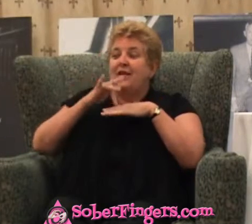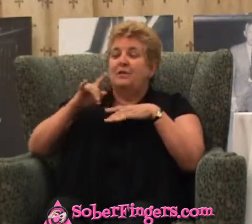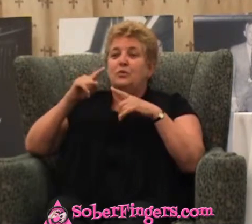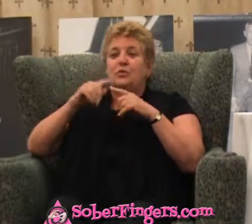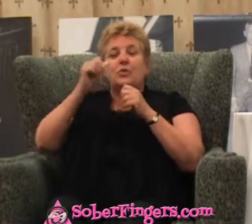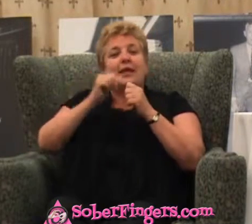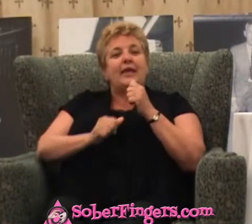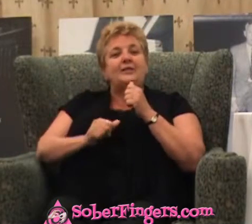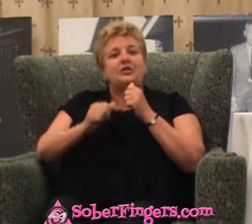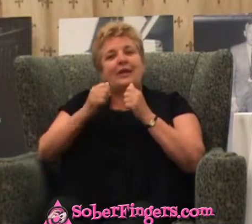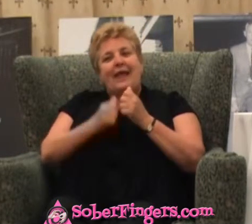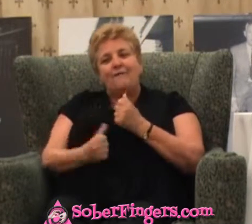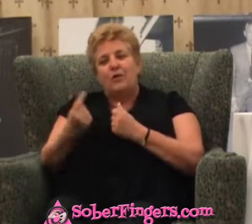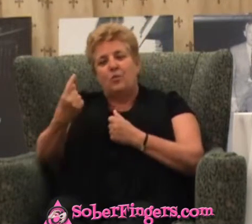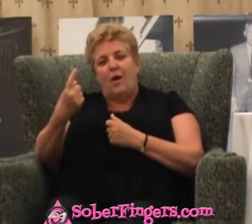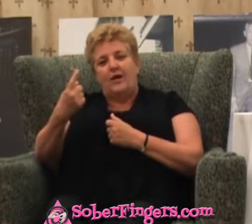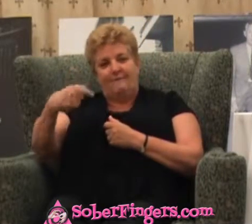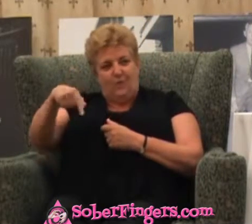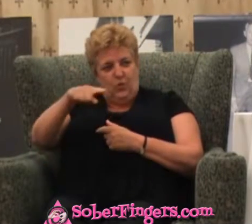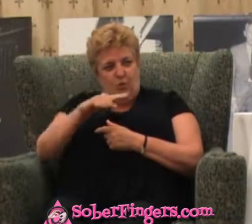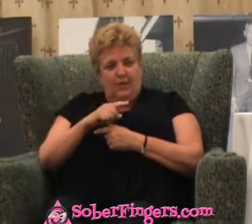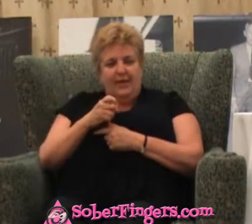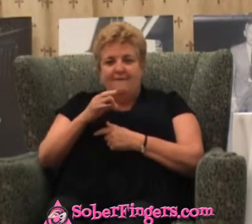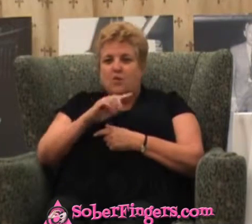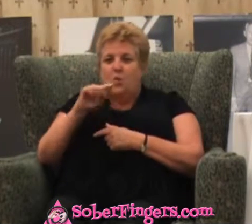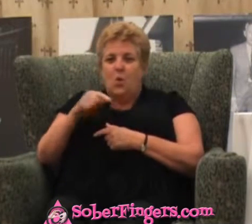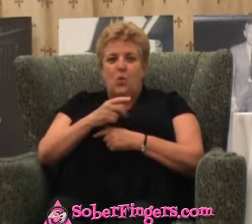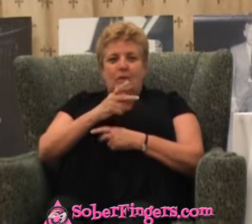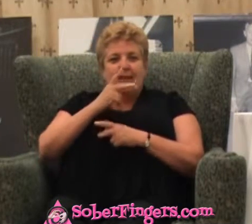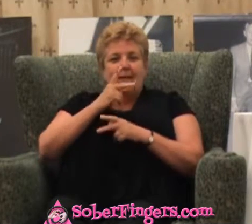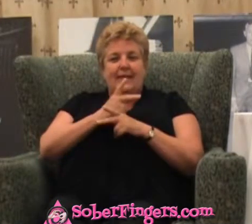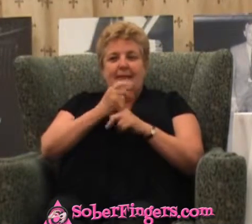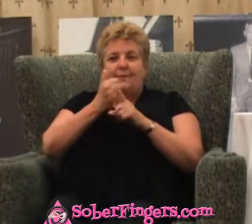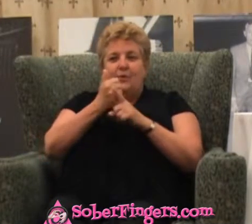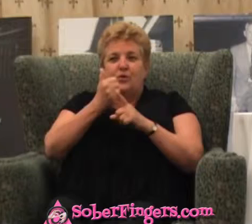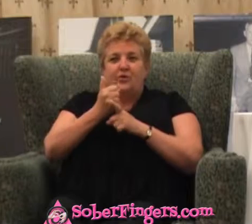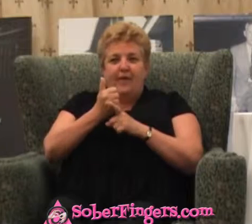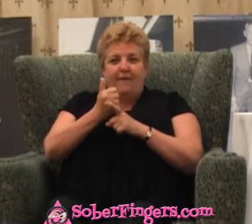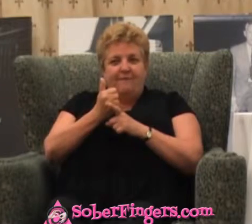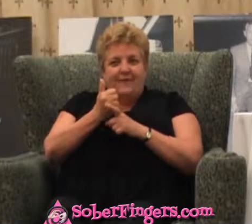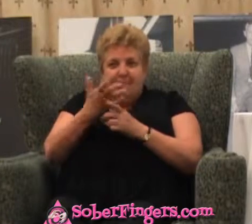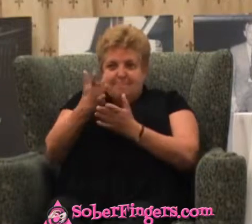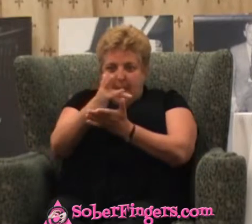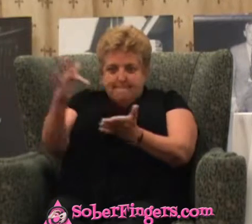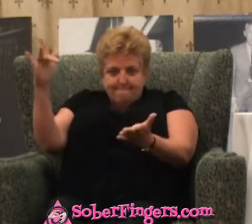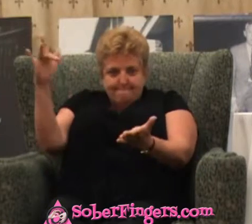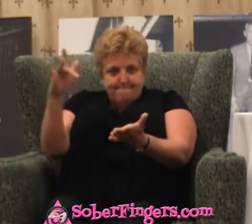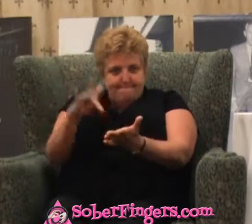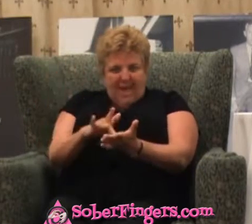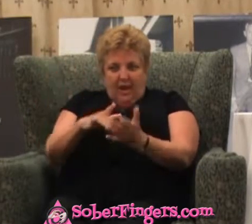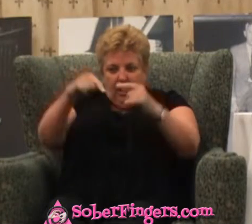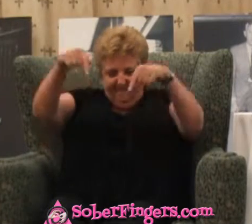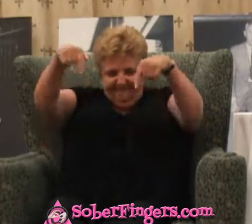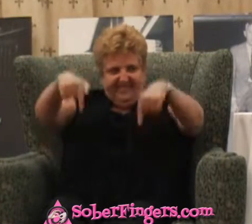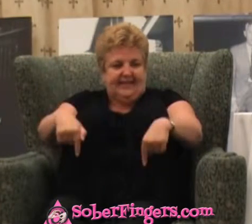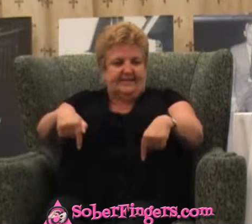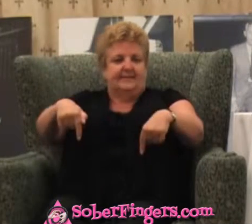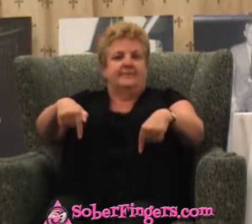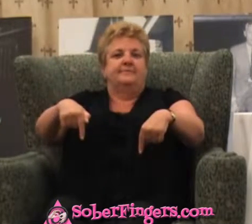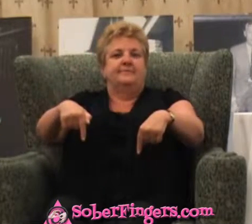of you. If you only keep yourself right smack in the middle of this thing. And I would like to leave you